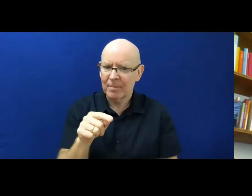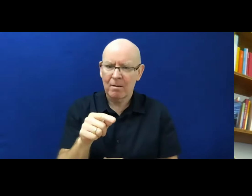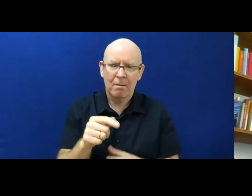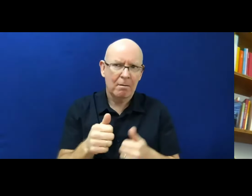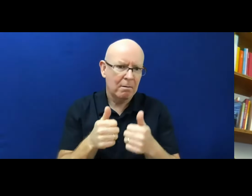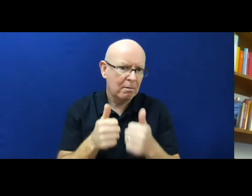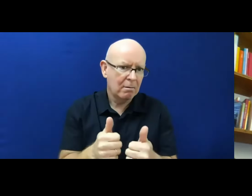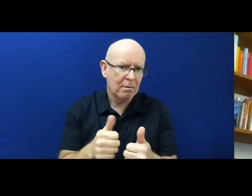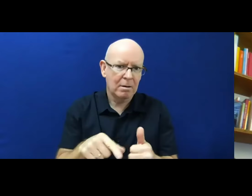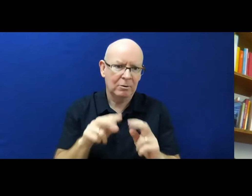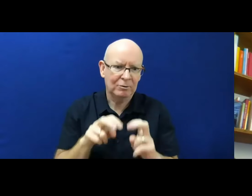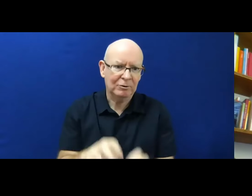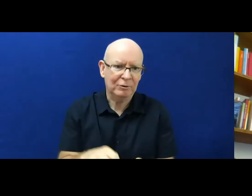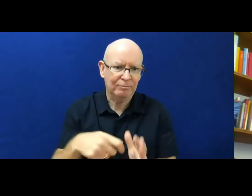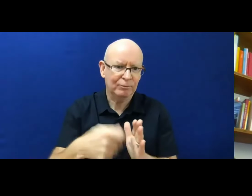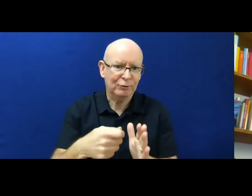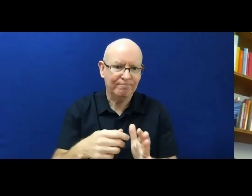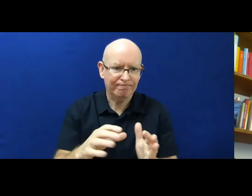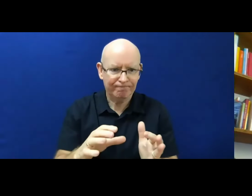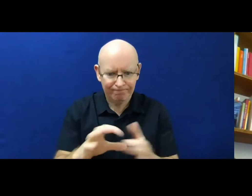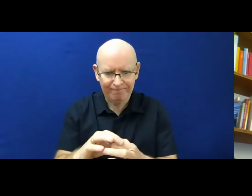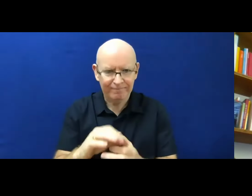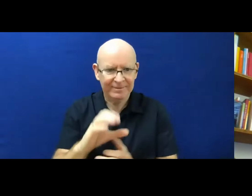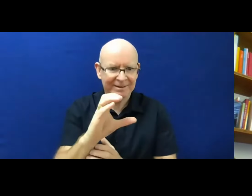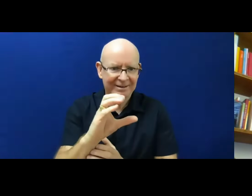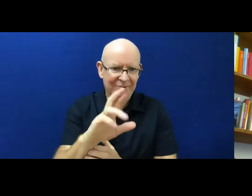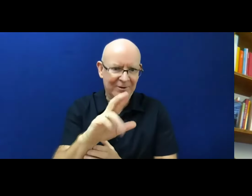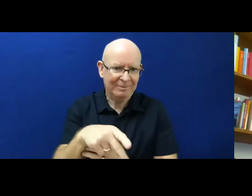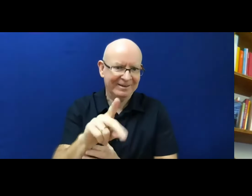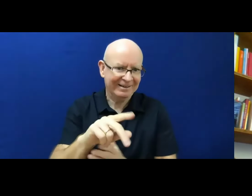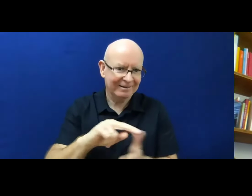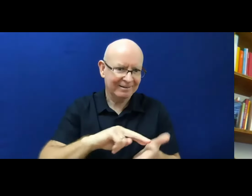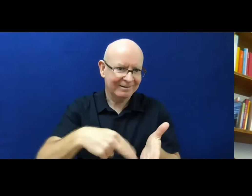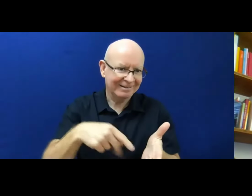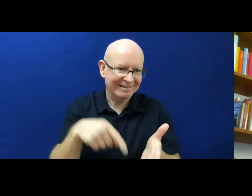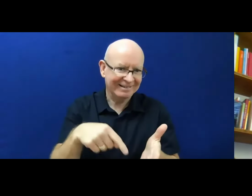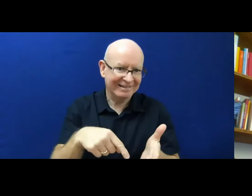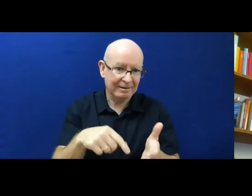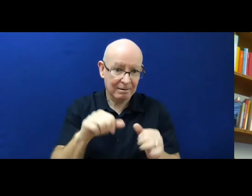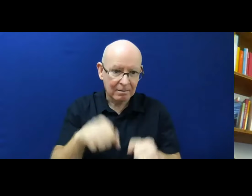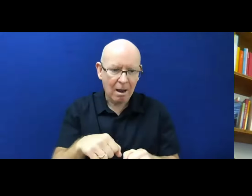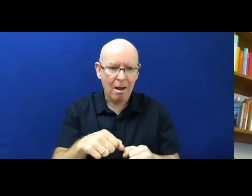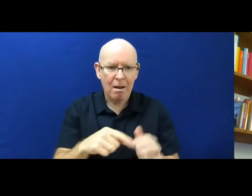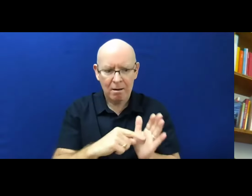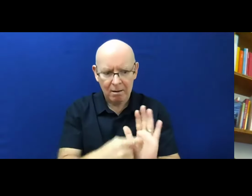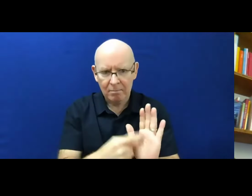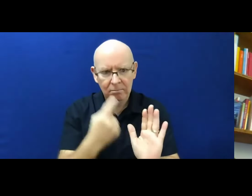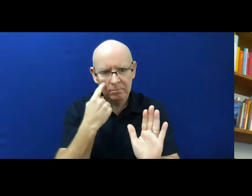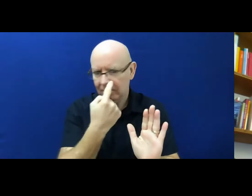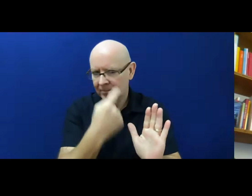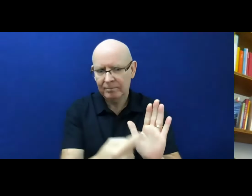impact for civil society, for legislators, for judges around the